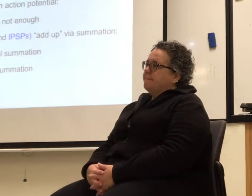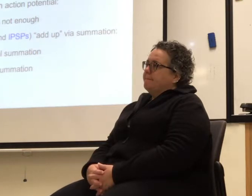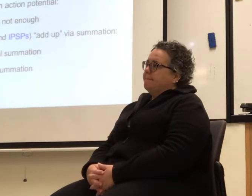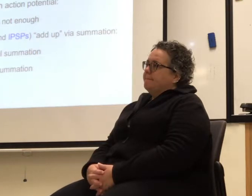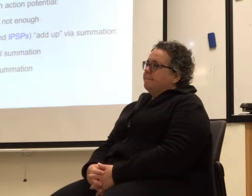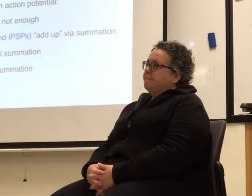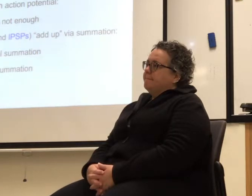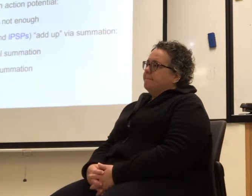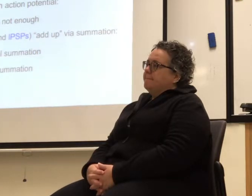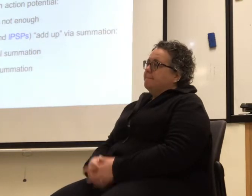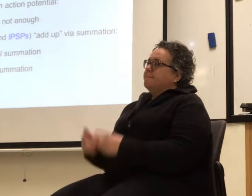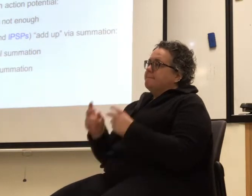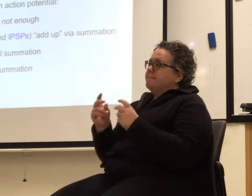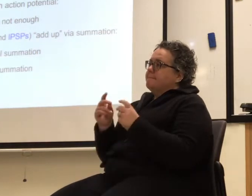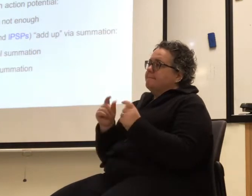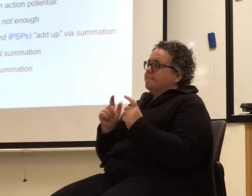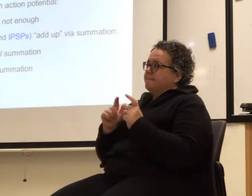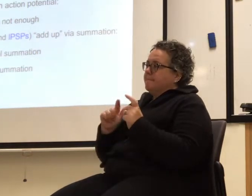Bam, bam.